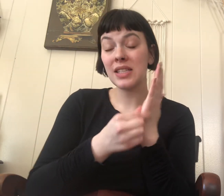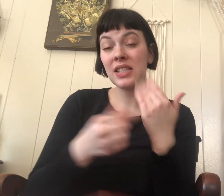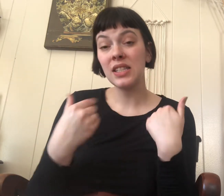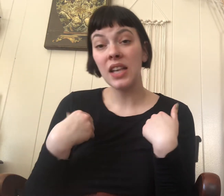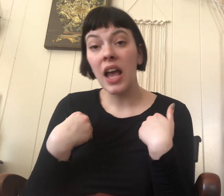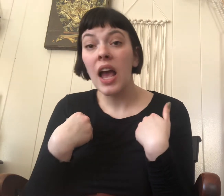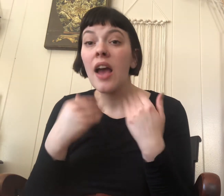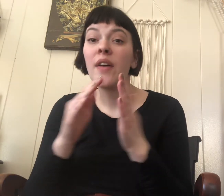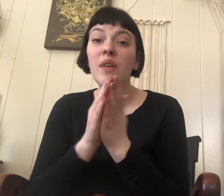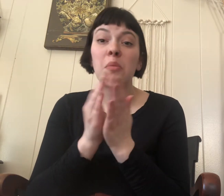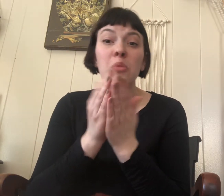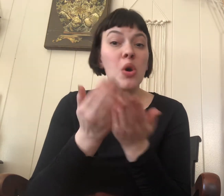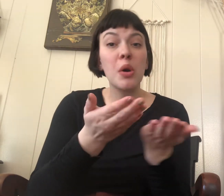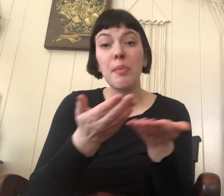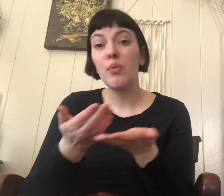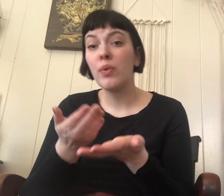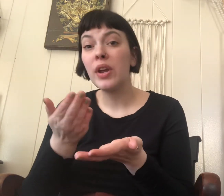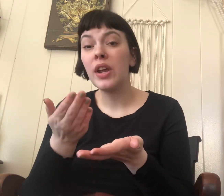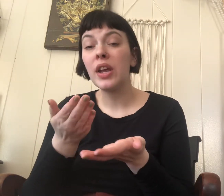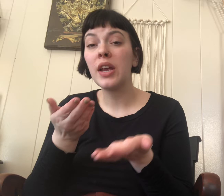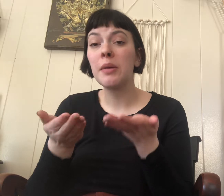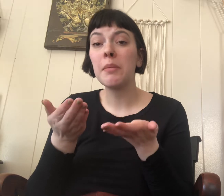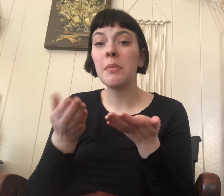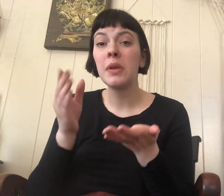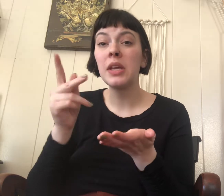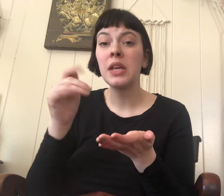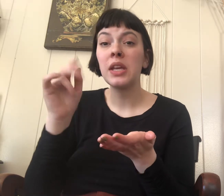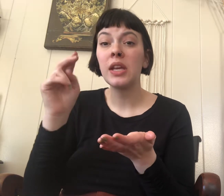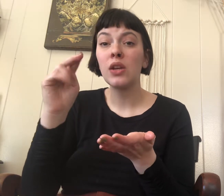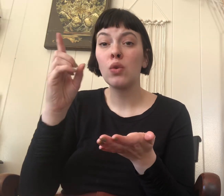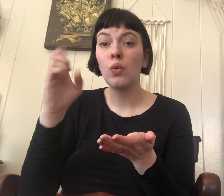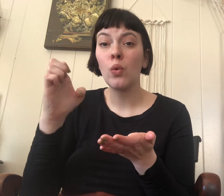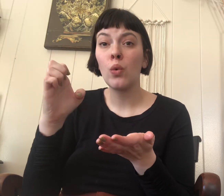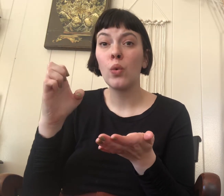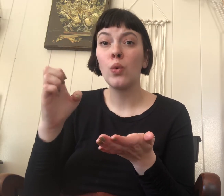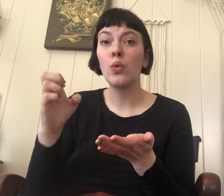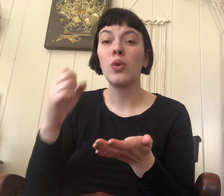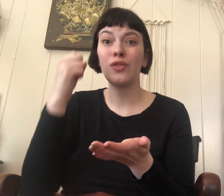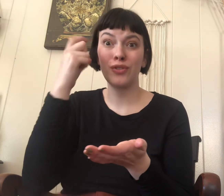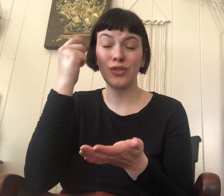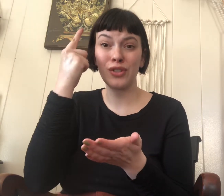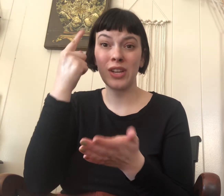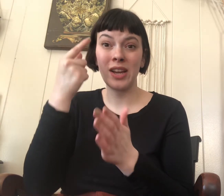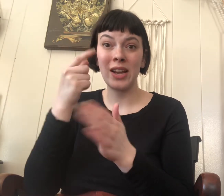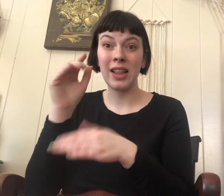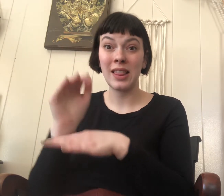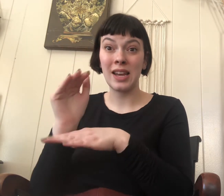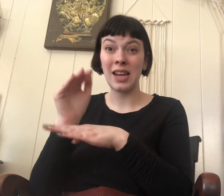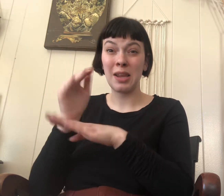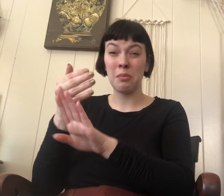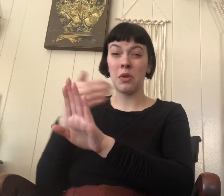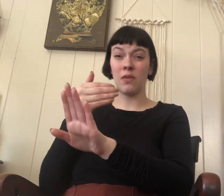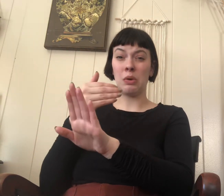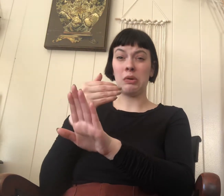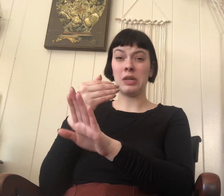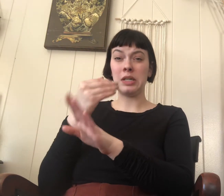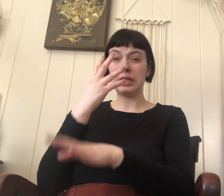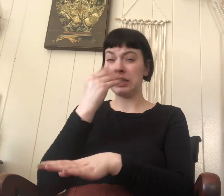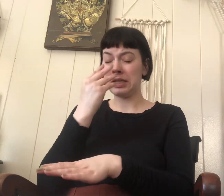to read. There's also a lot of patients, they choose because the night before they're not sleeping a lot, the chairs are reclined and they get comfy. They can